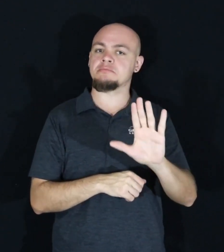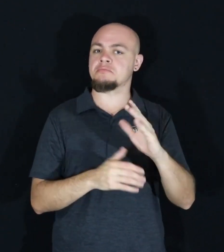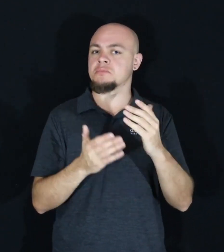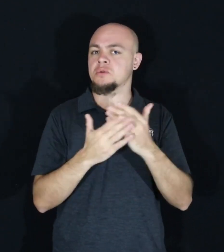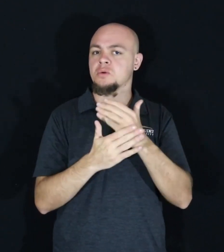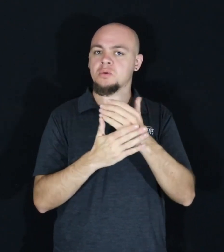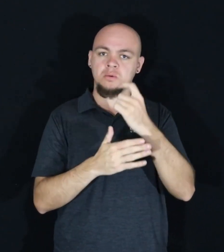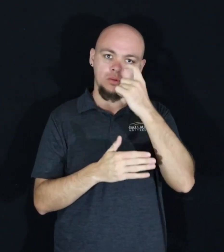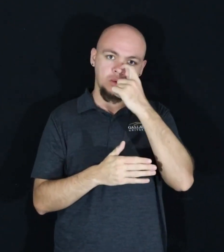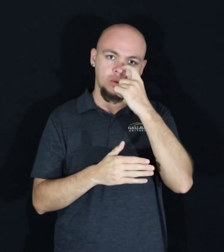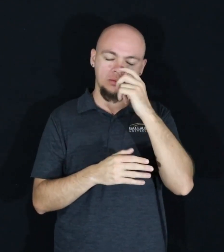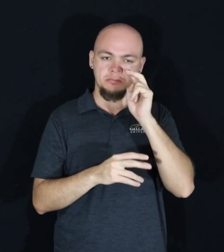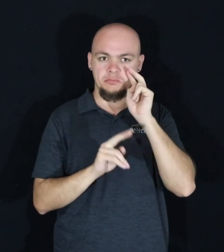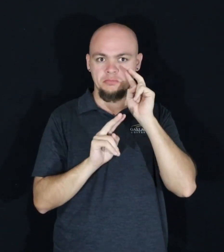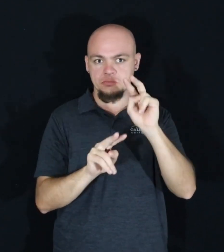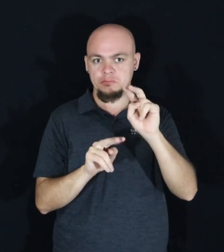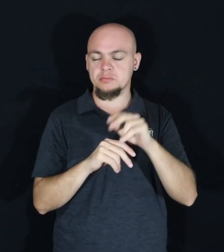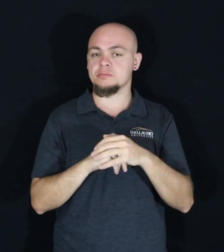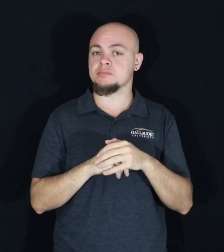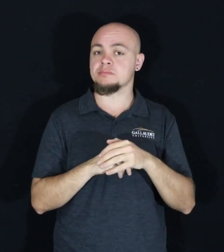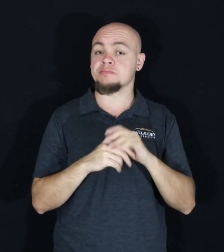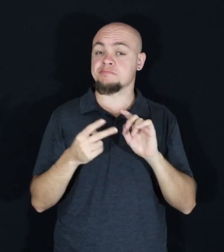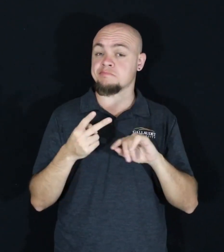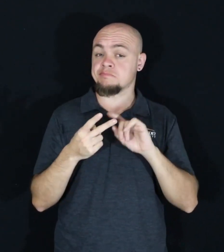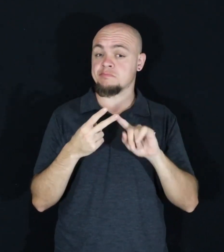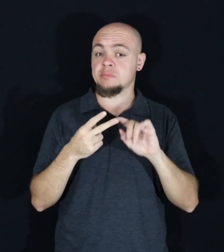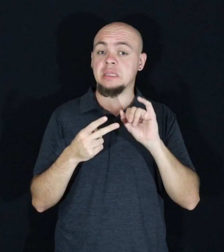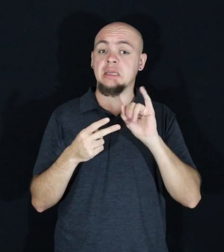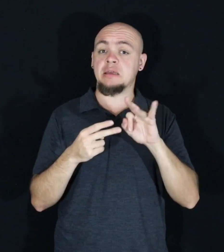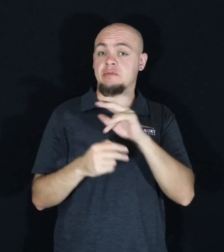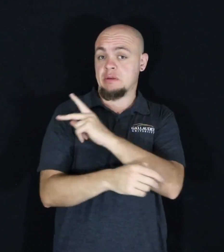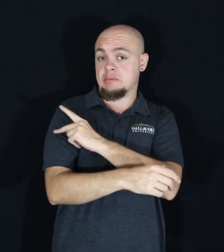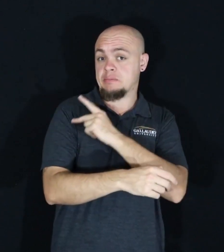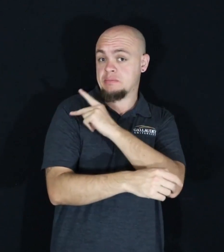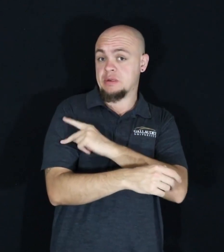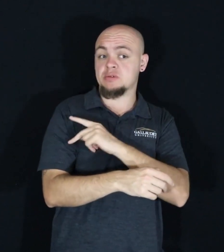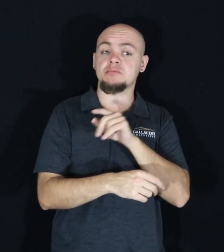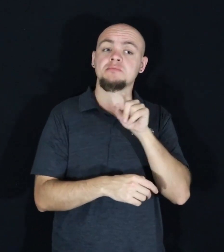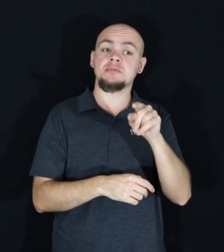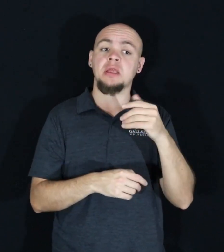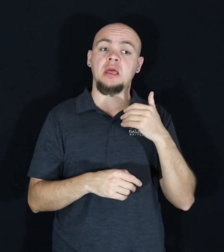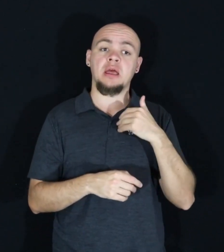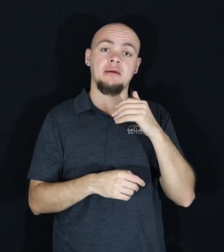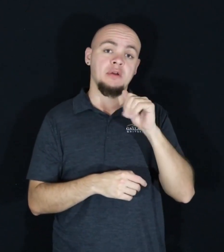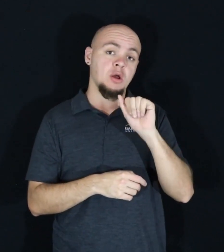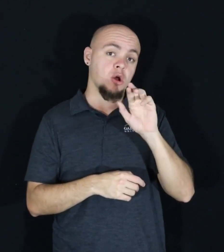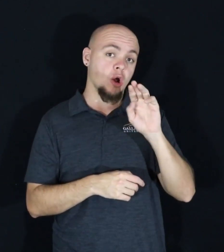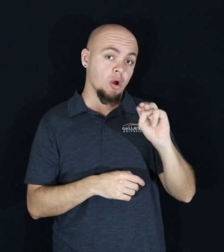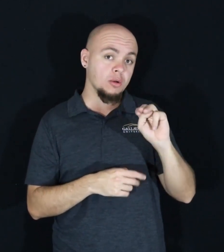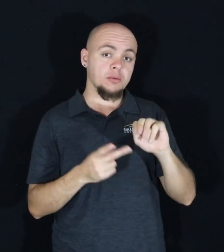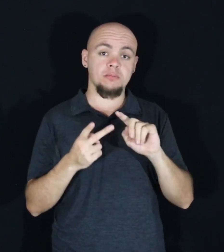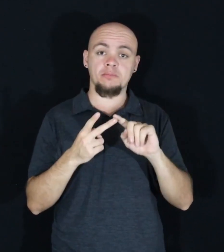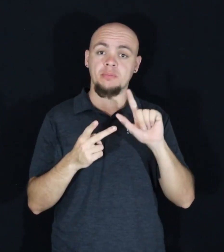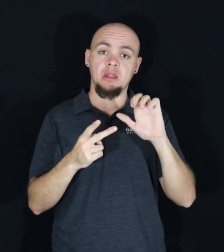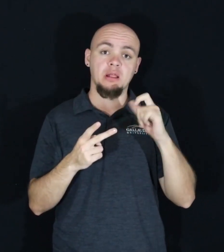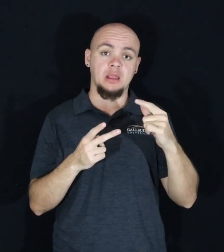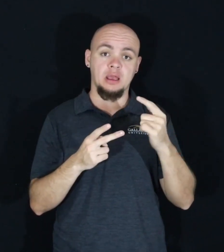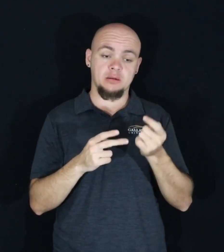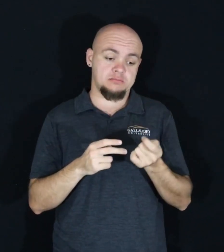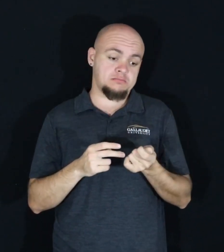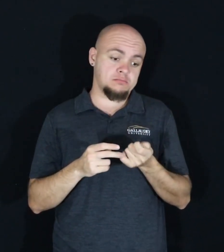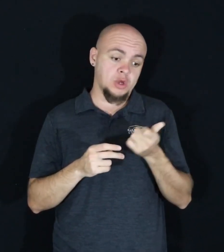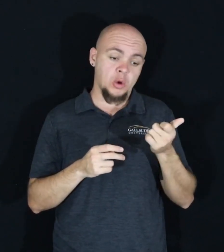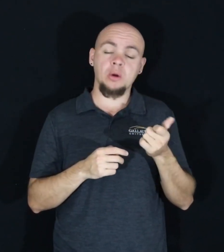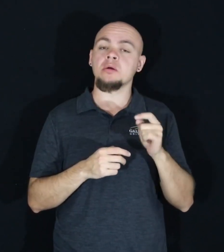new nose. He also noticed that if a patient had an arm or leg amputated, the patient